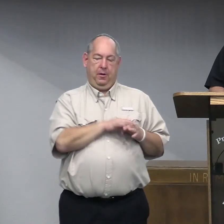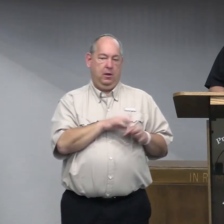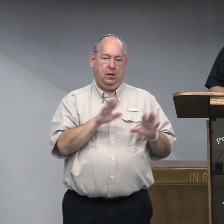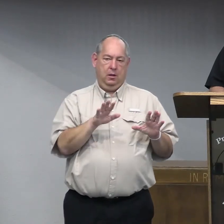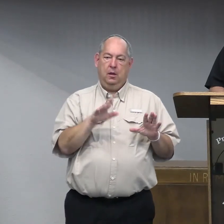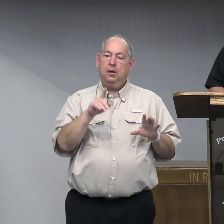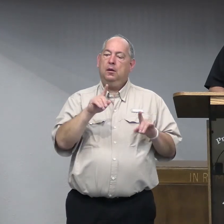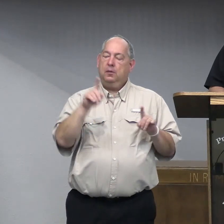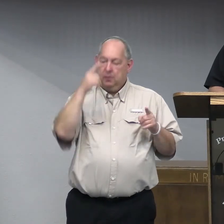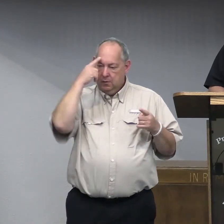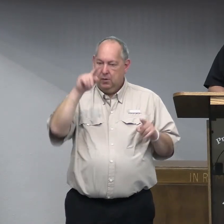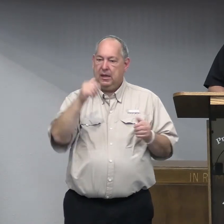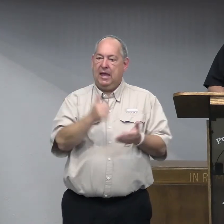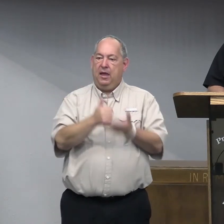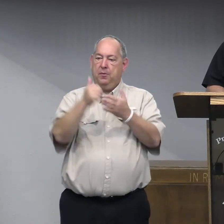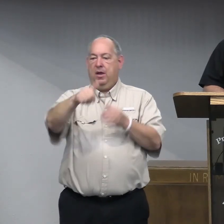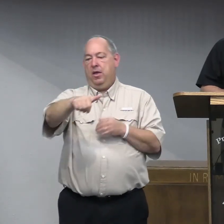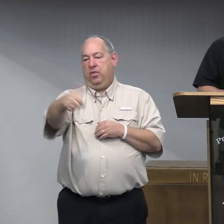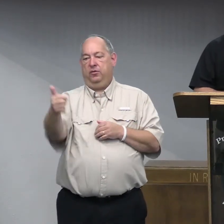to help others.